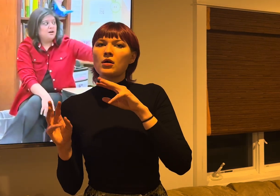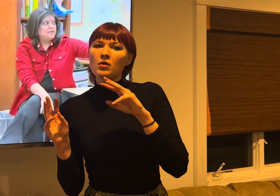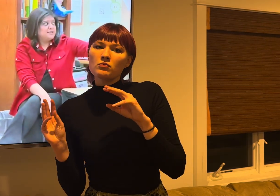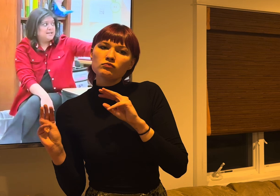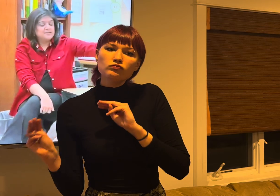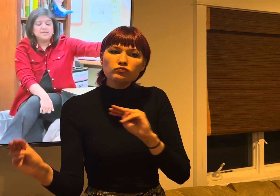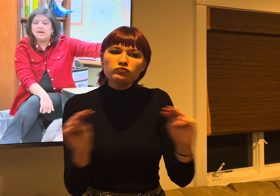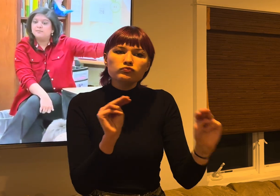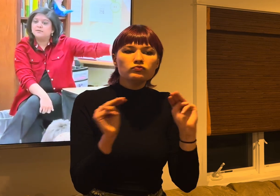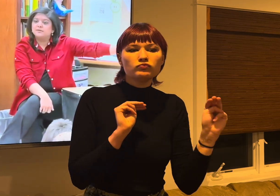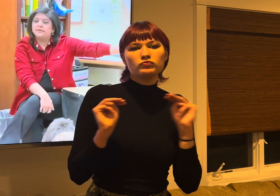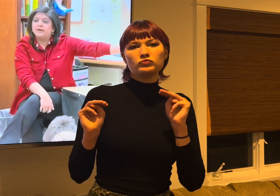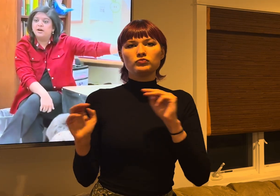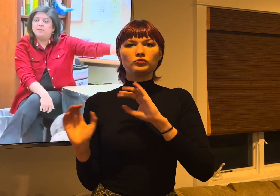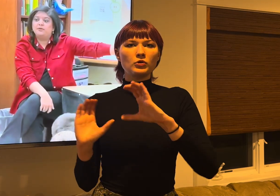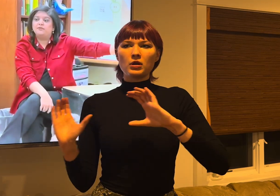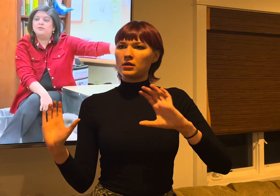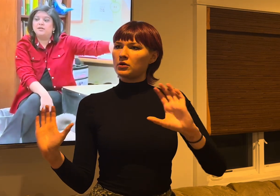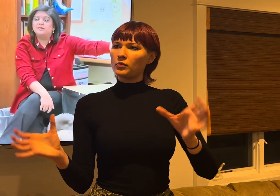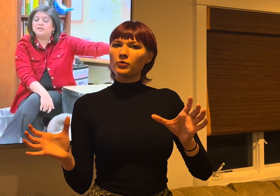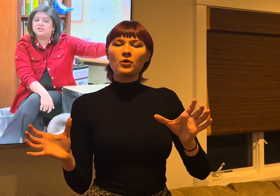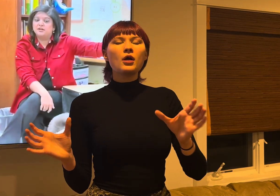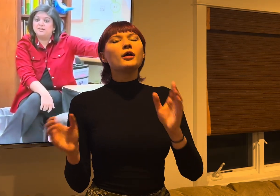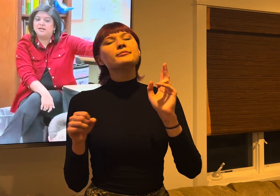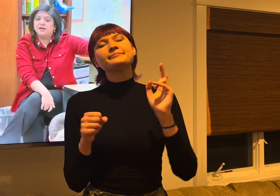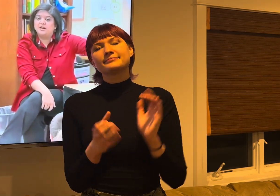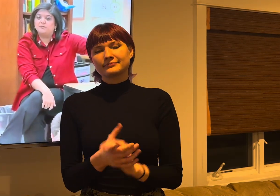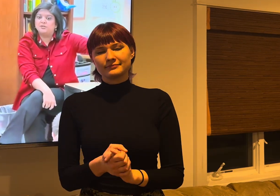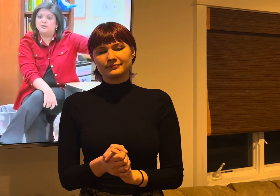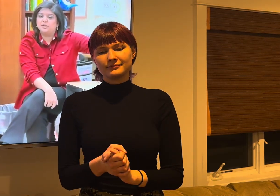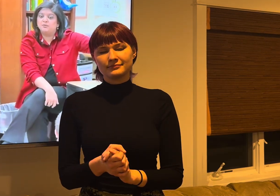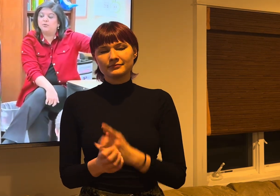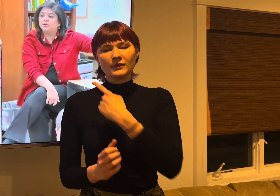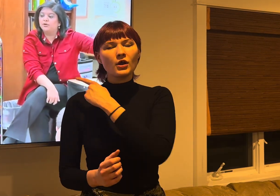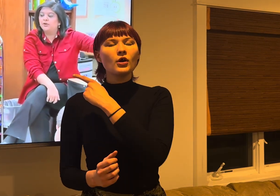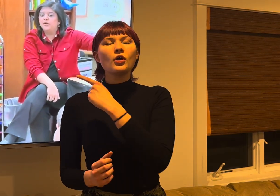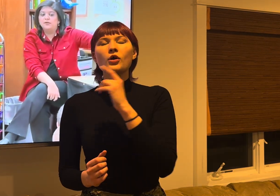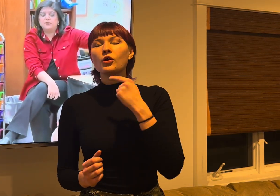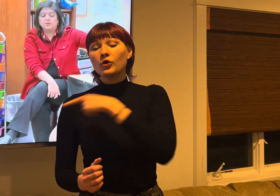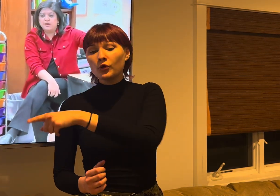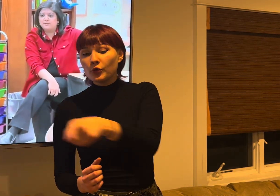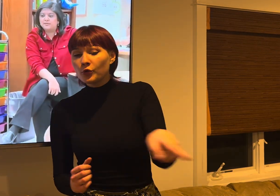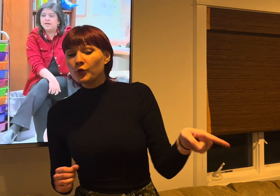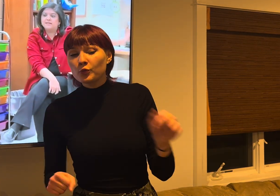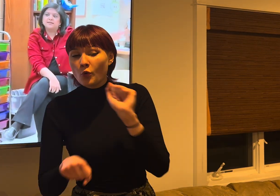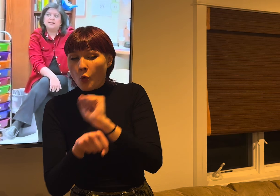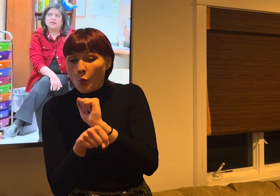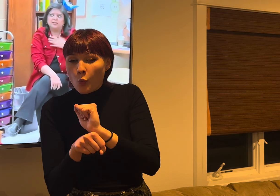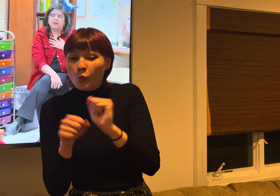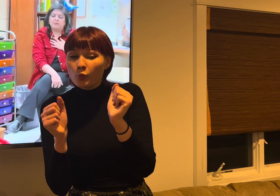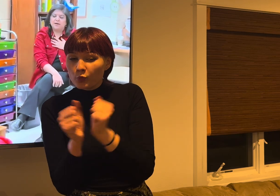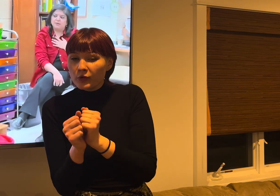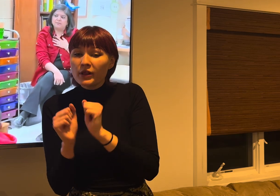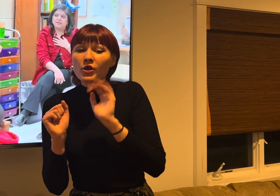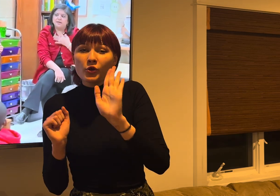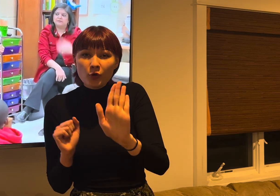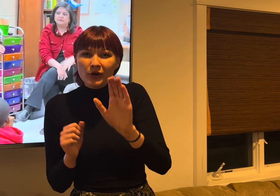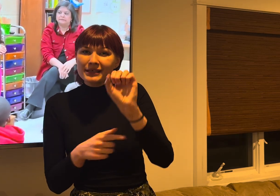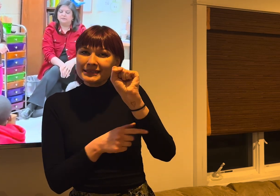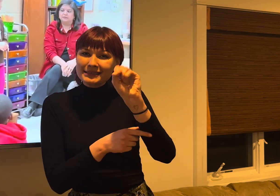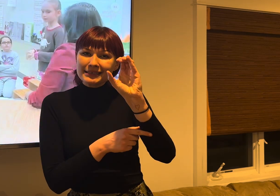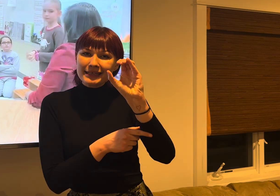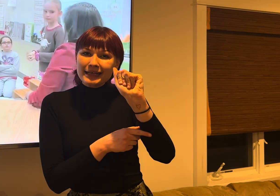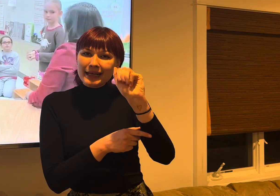groups. On the desktops, they're up. If you need dictionary.com to look up a word, there's websites. Can you go to my